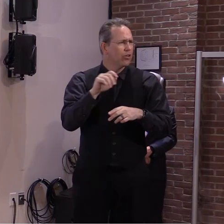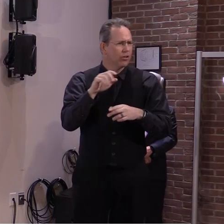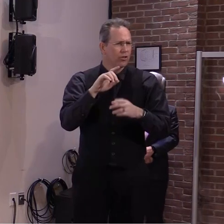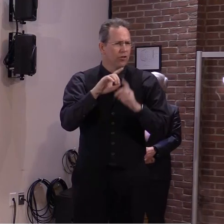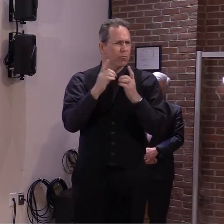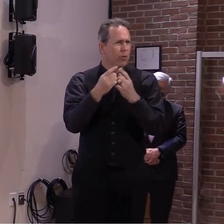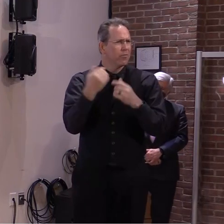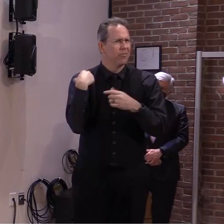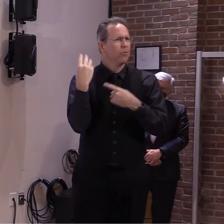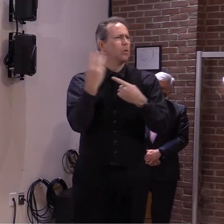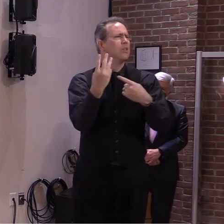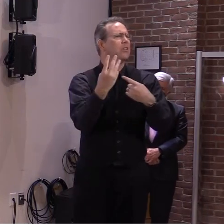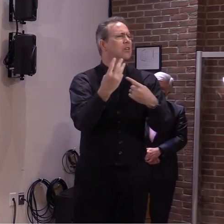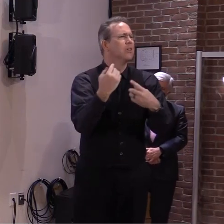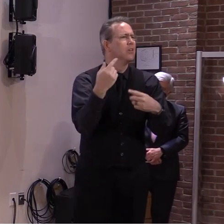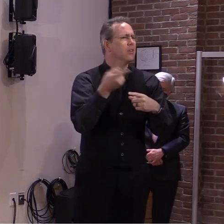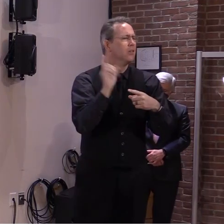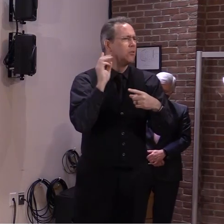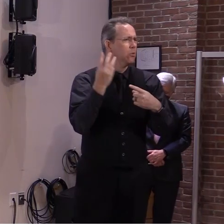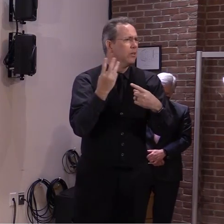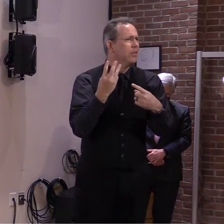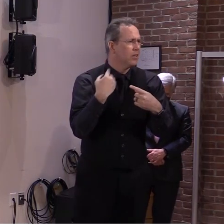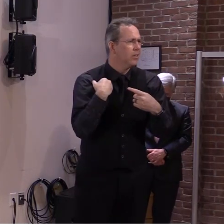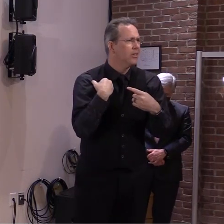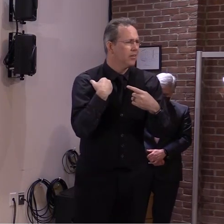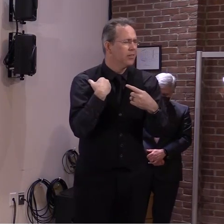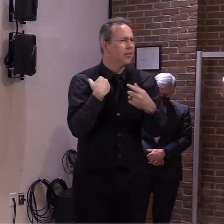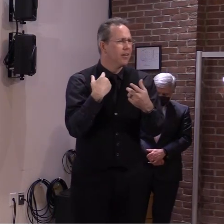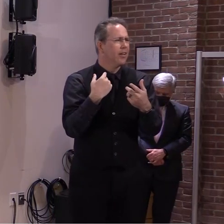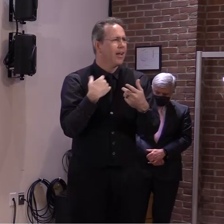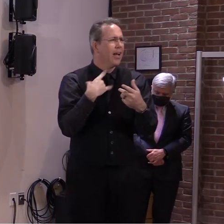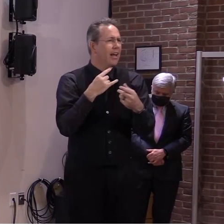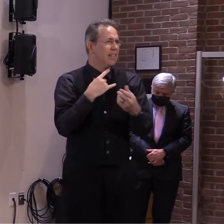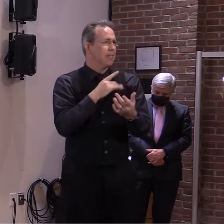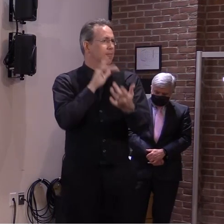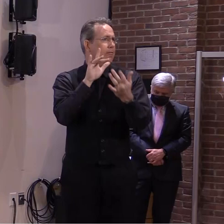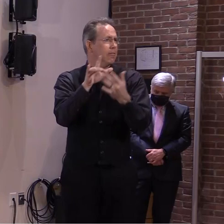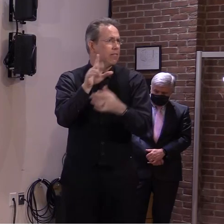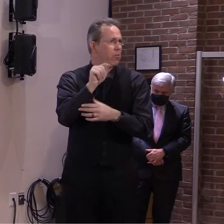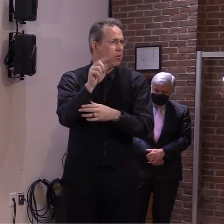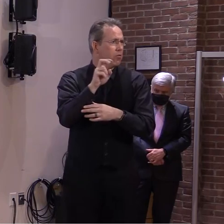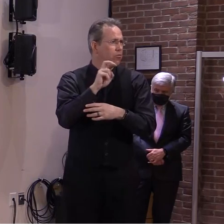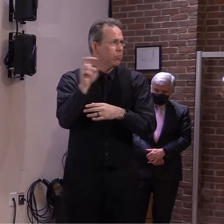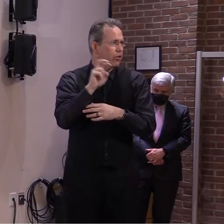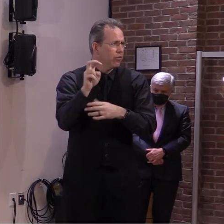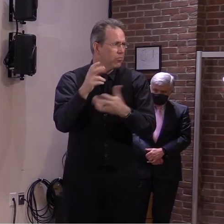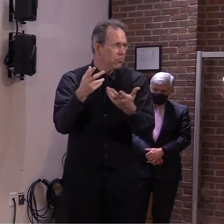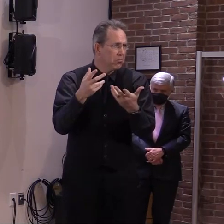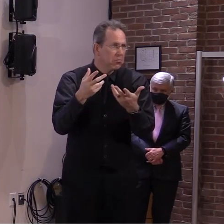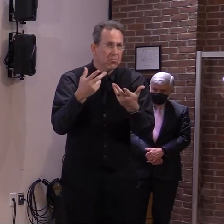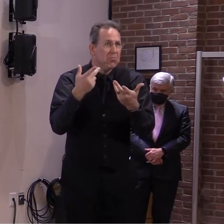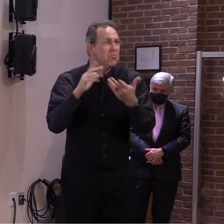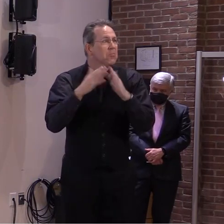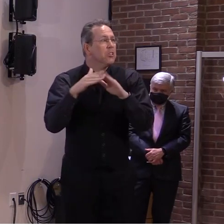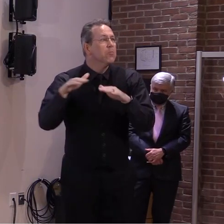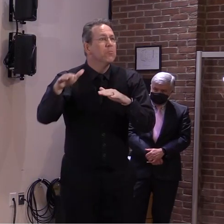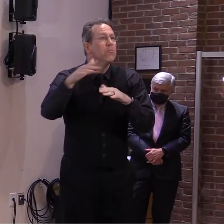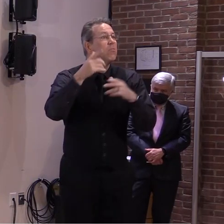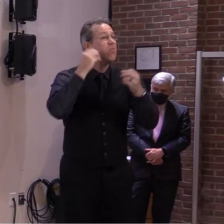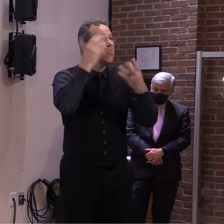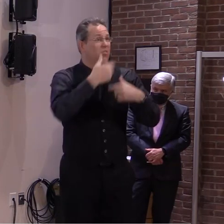at that point, no one had reached out, but they had proactively reached out to Montgomery. I think that might